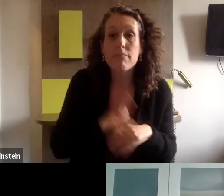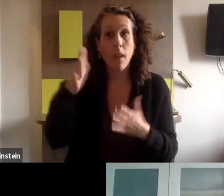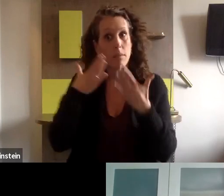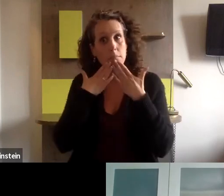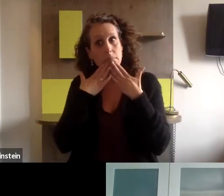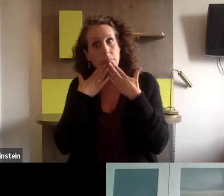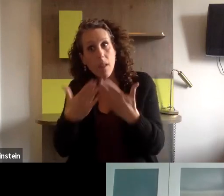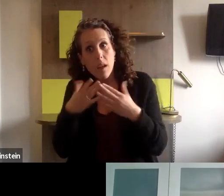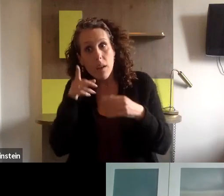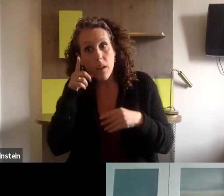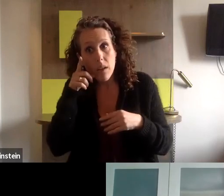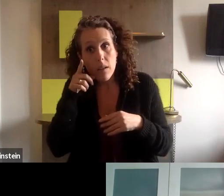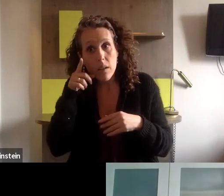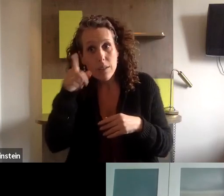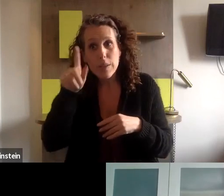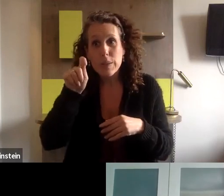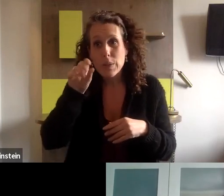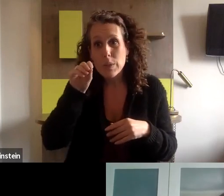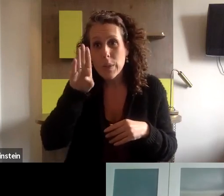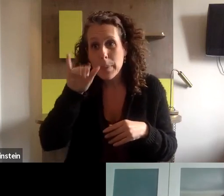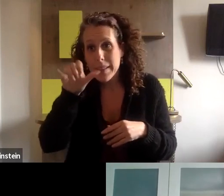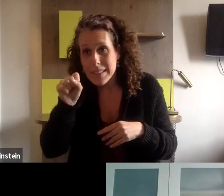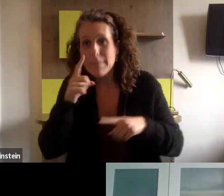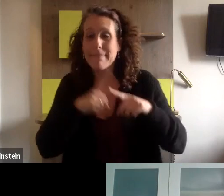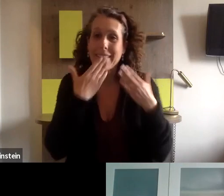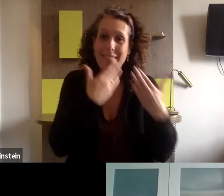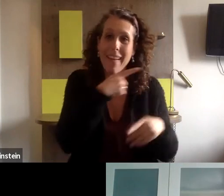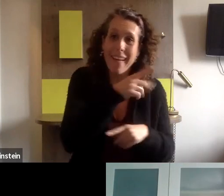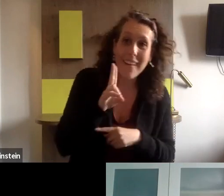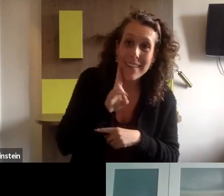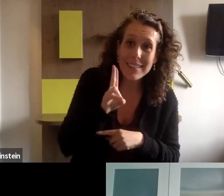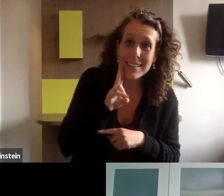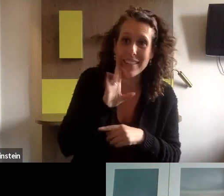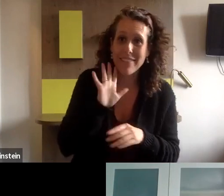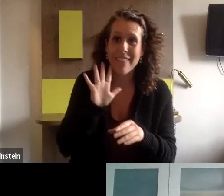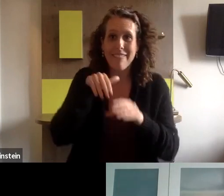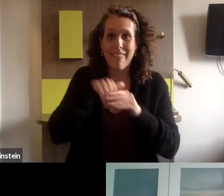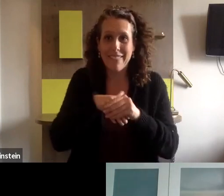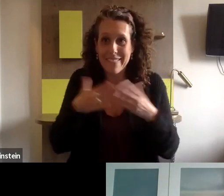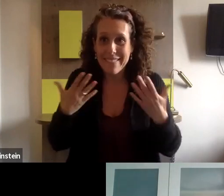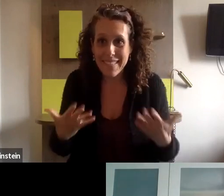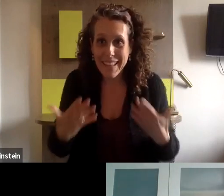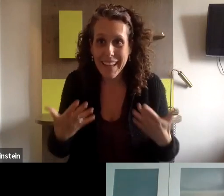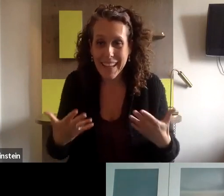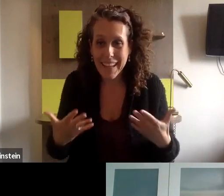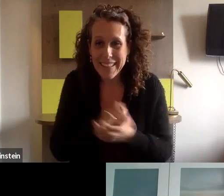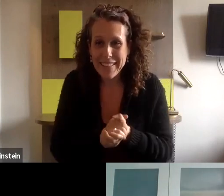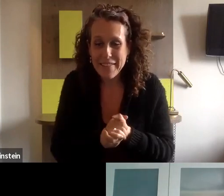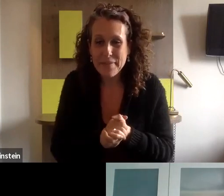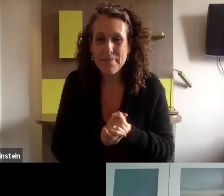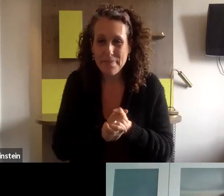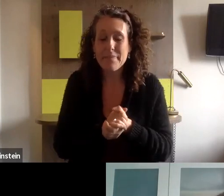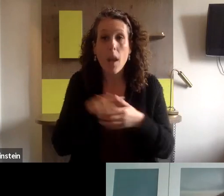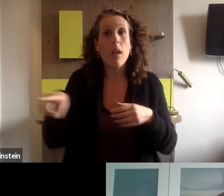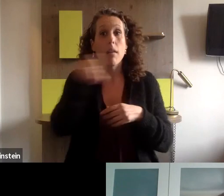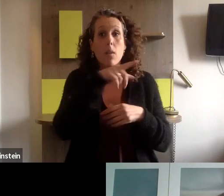especially to Tobias and to Elsa for their participation in today's webinar. If you